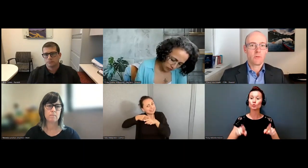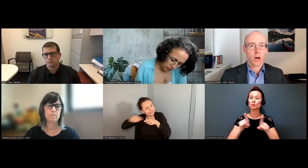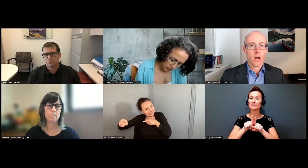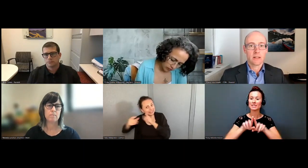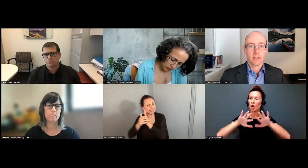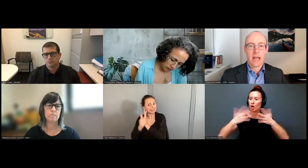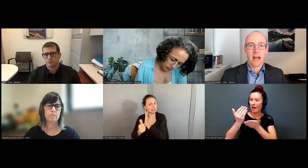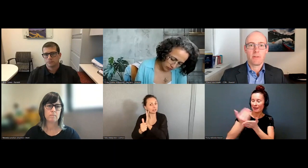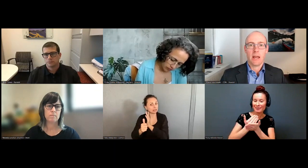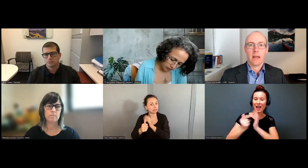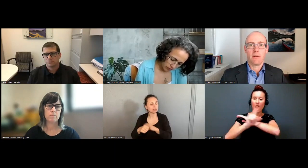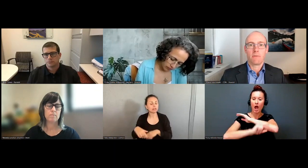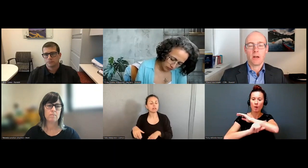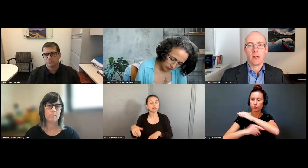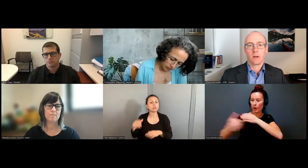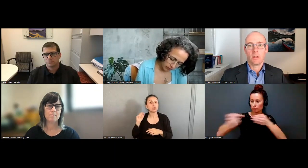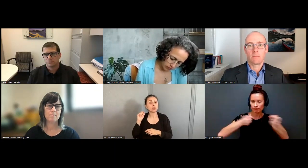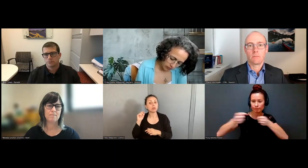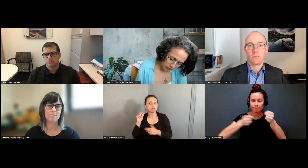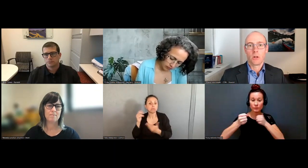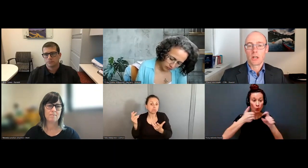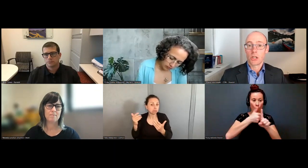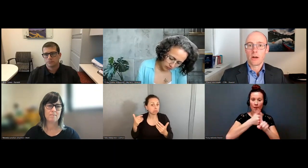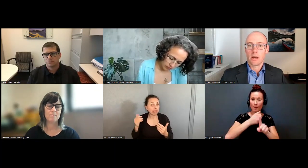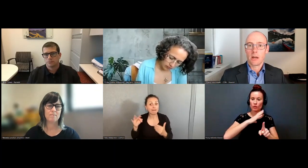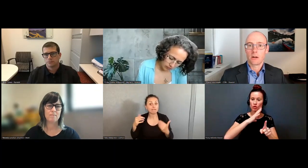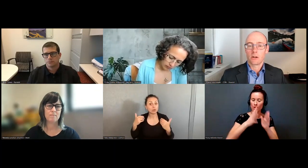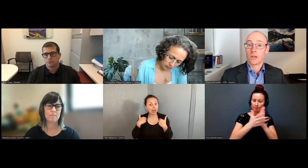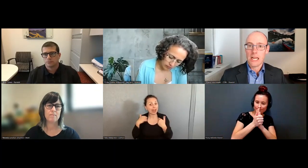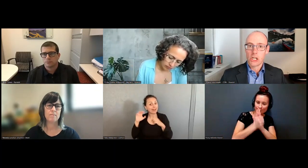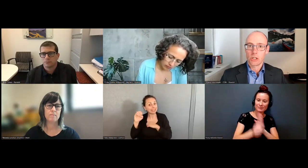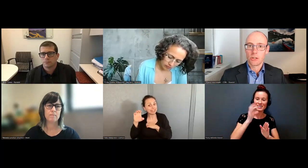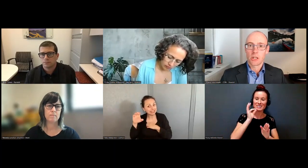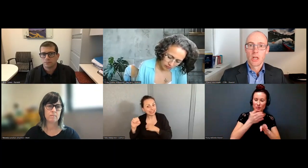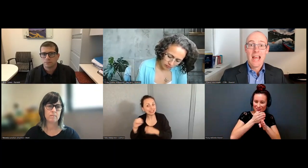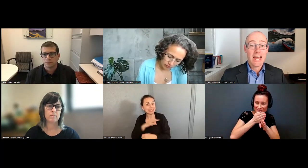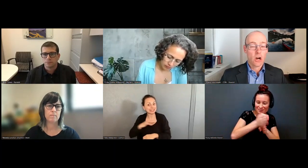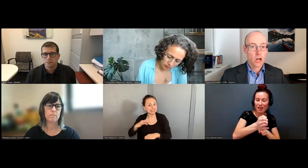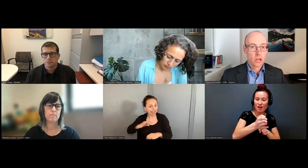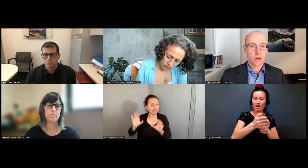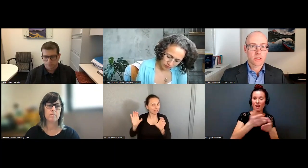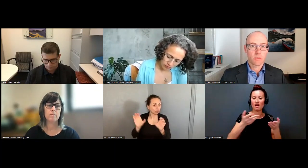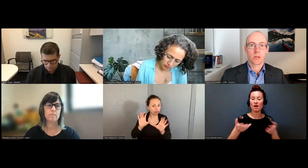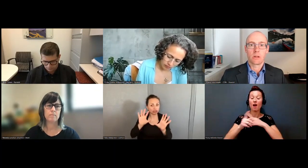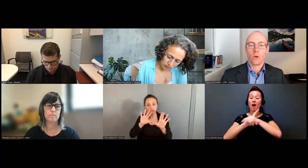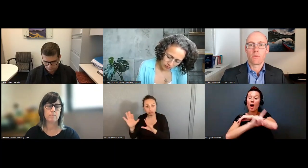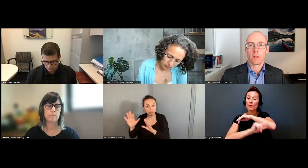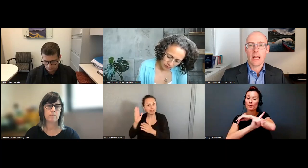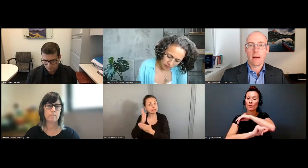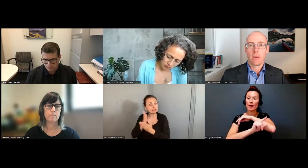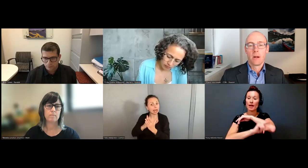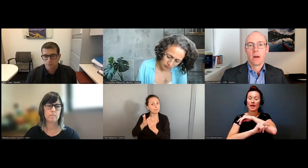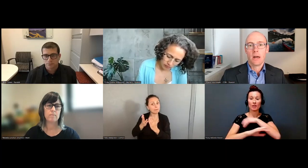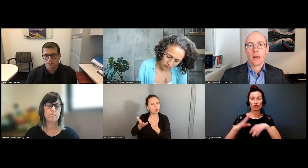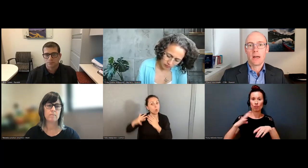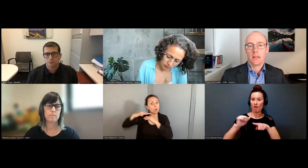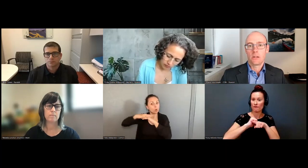as you've got staff that have early learning and childcare credentials, and also some sort of